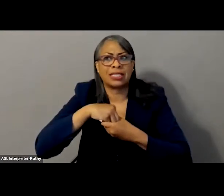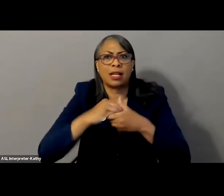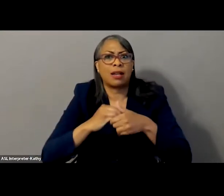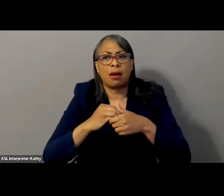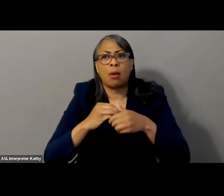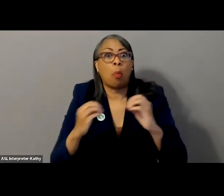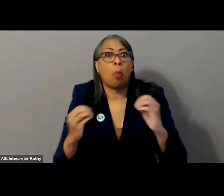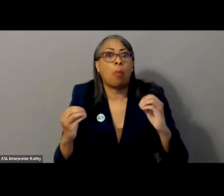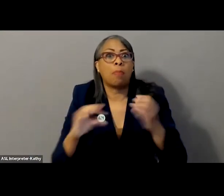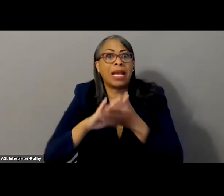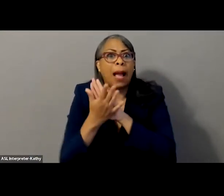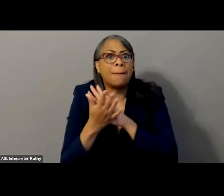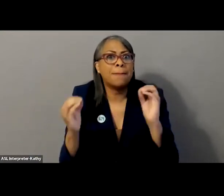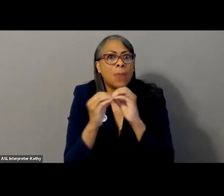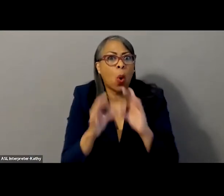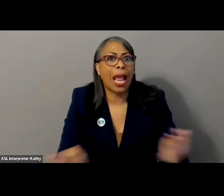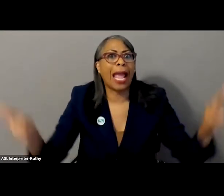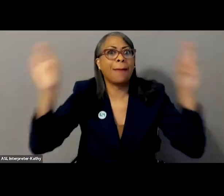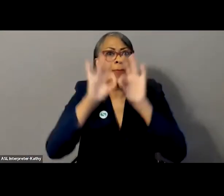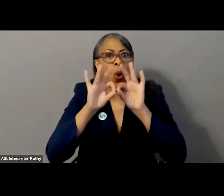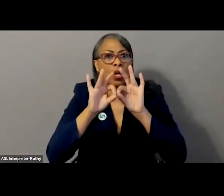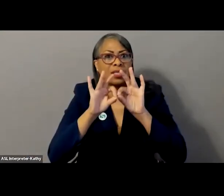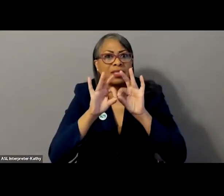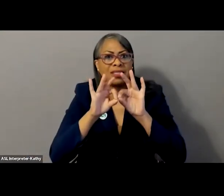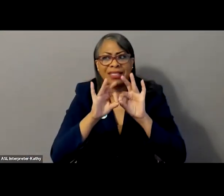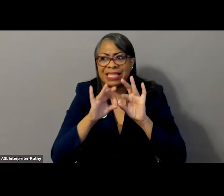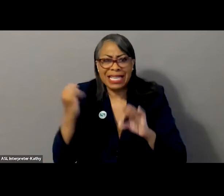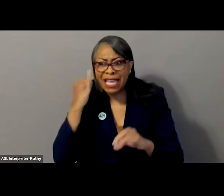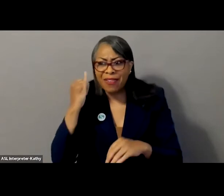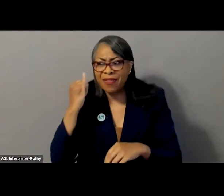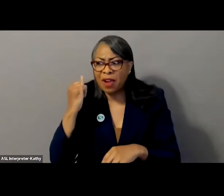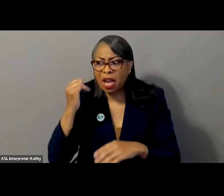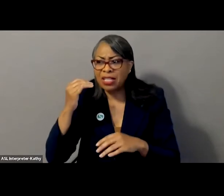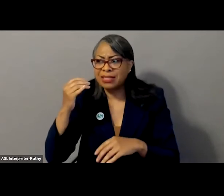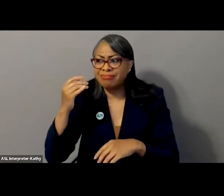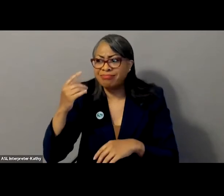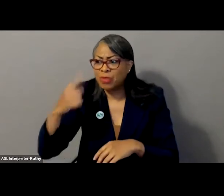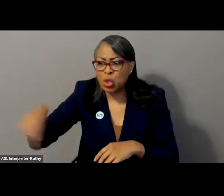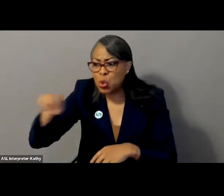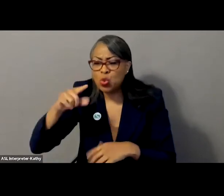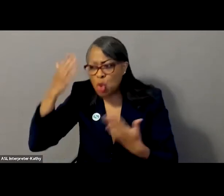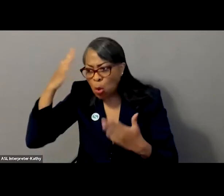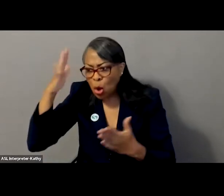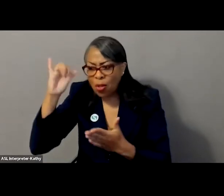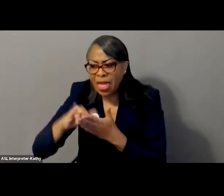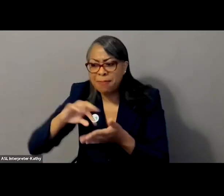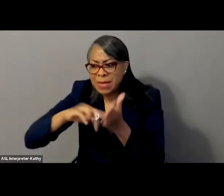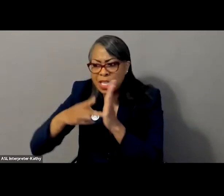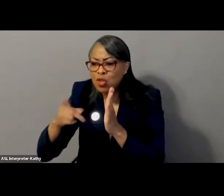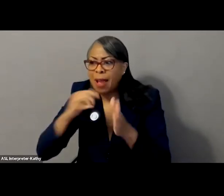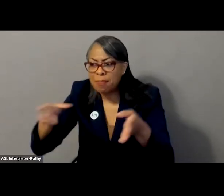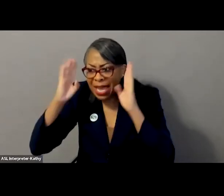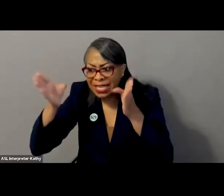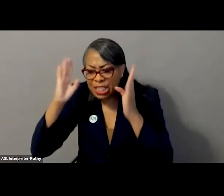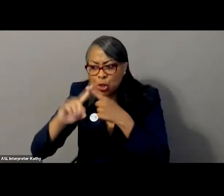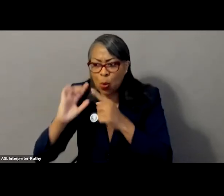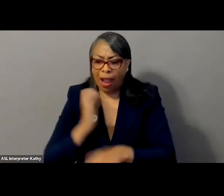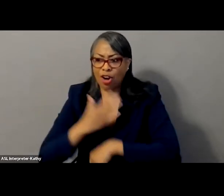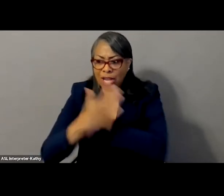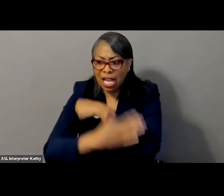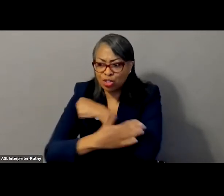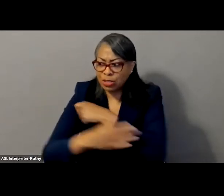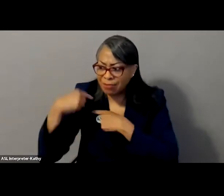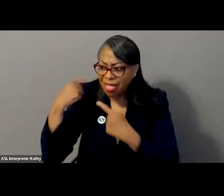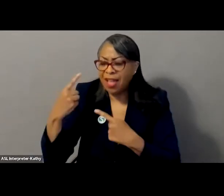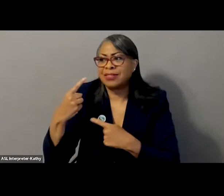If anybody doesn't know that, they haven't been paying attention in the last few years to our country. At the same time,